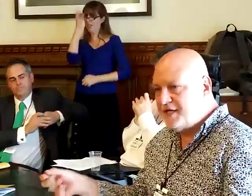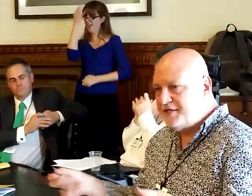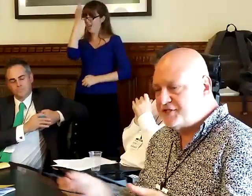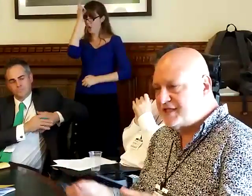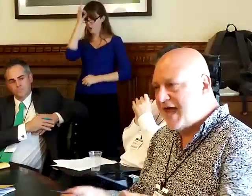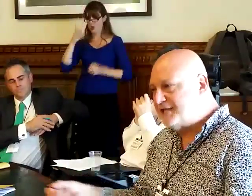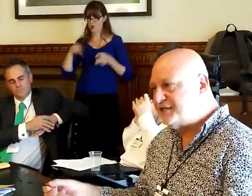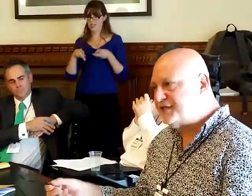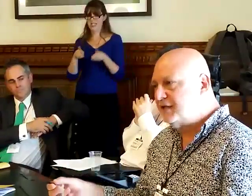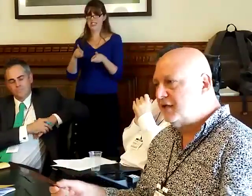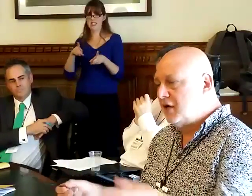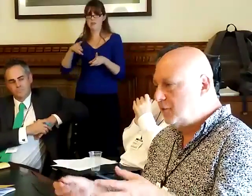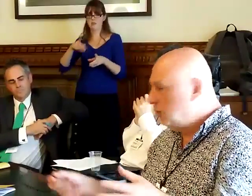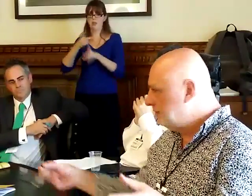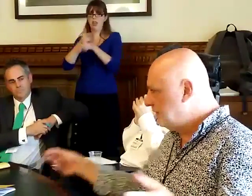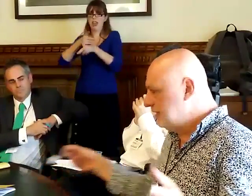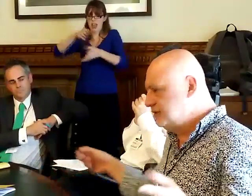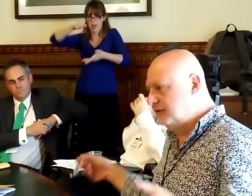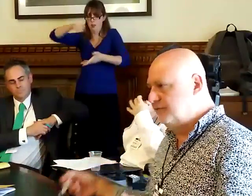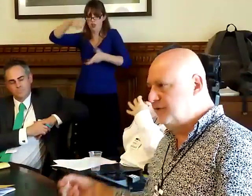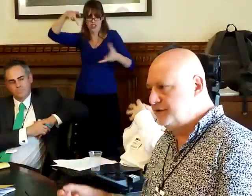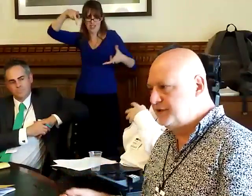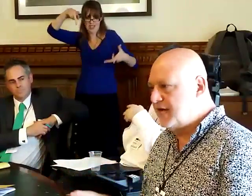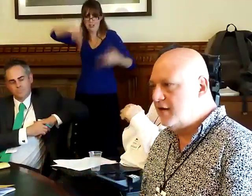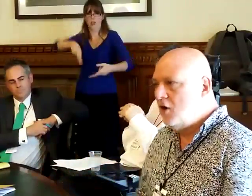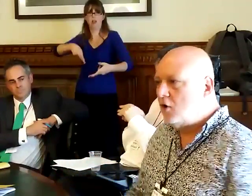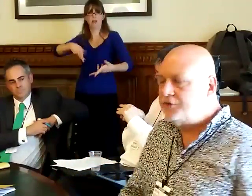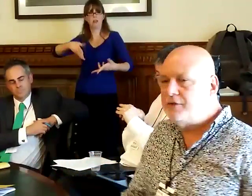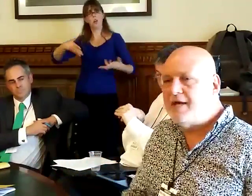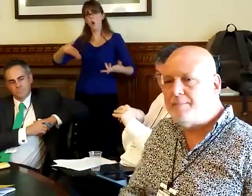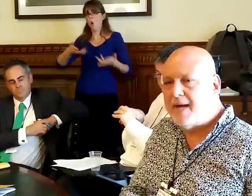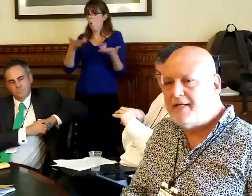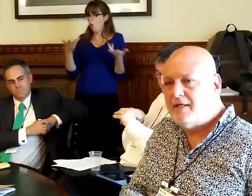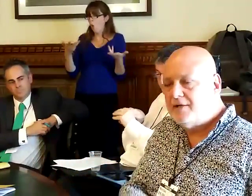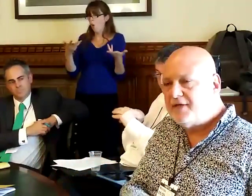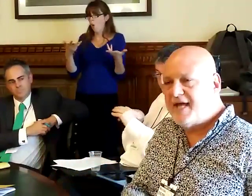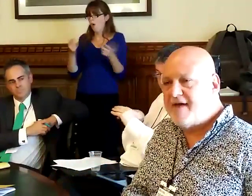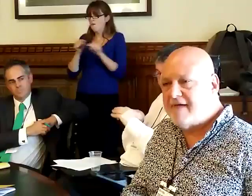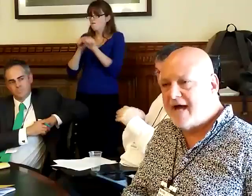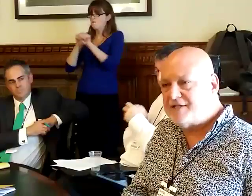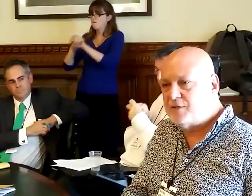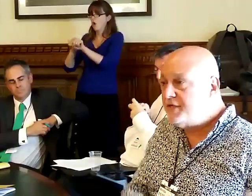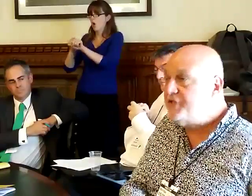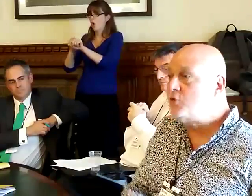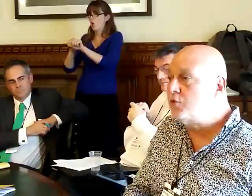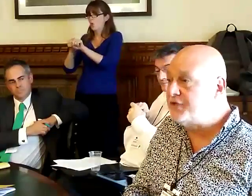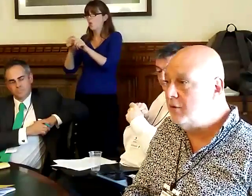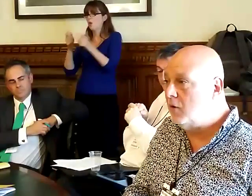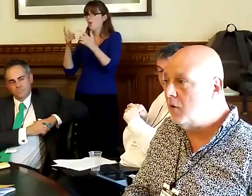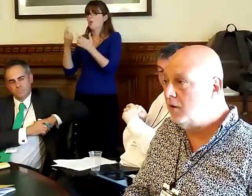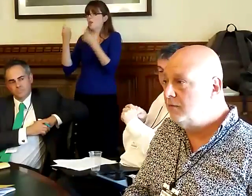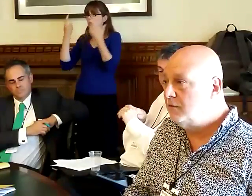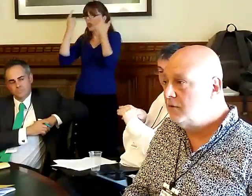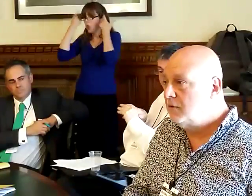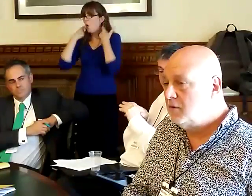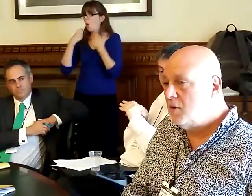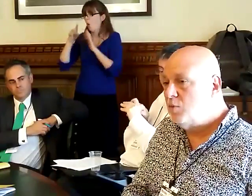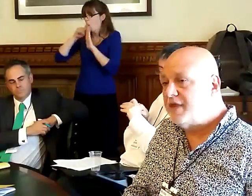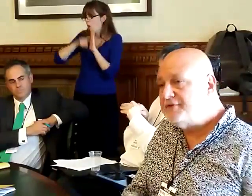their budgets slashed and all of the things that you've heard today? Or do they obey the Care Act, which is also